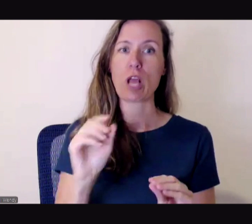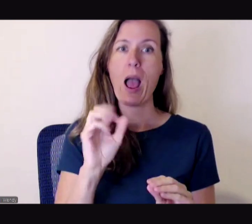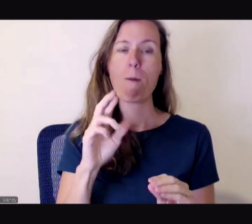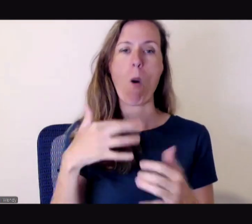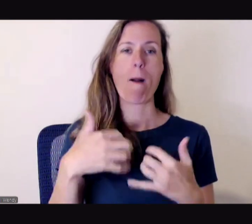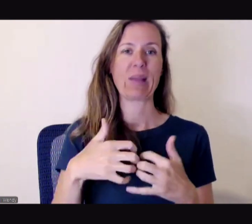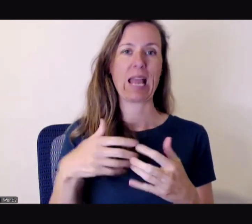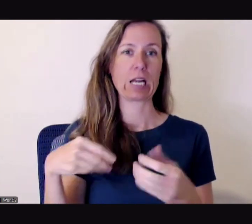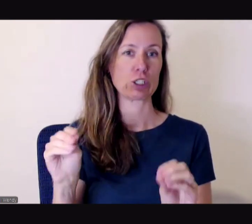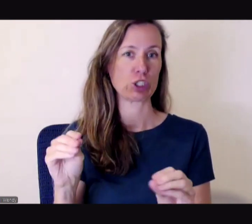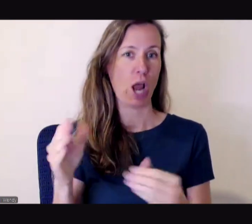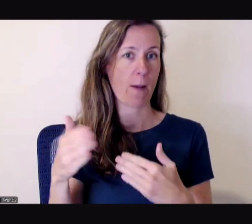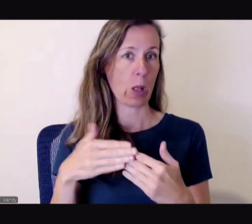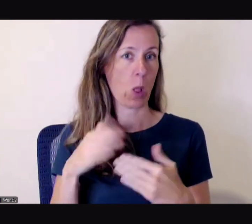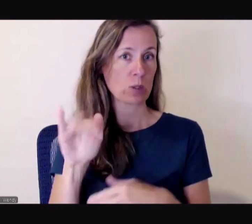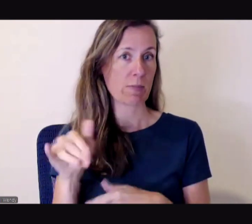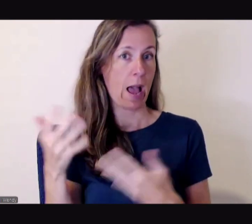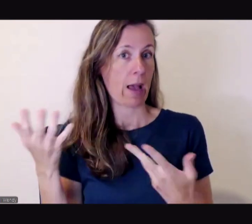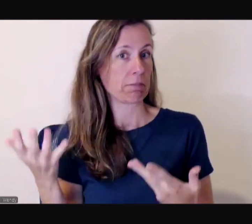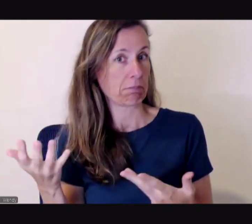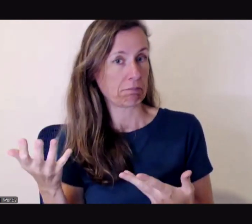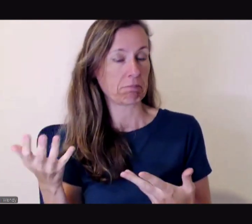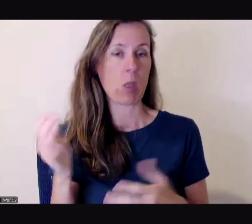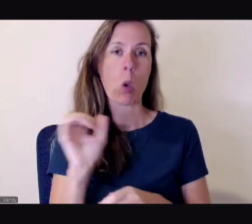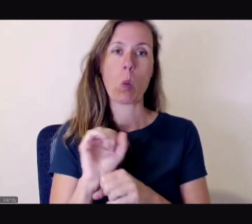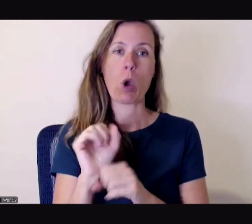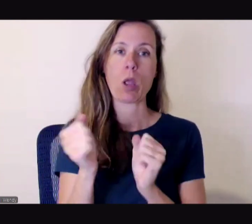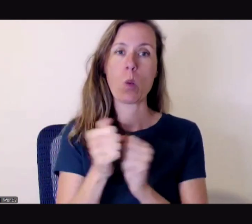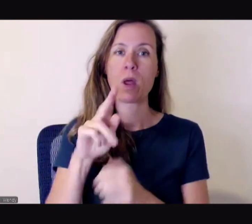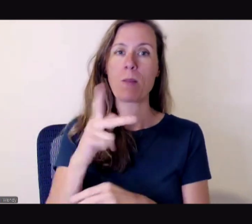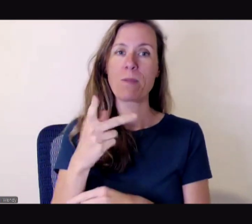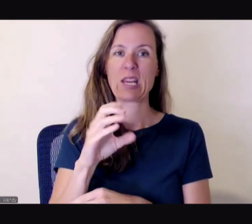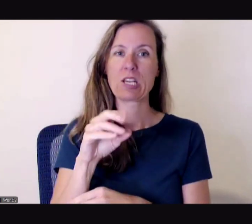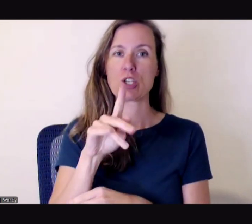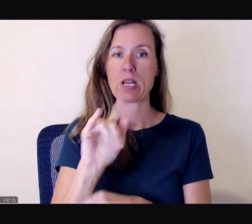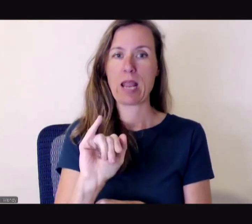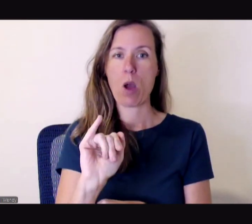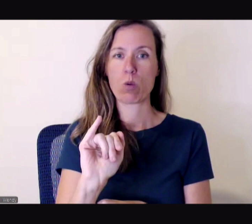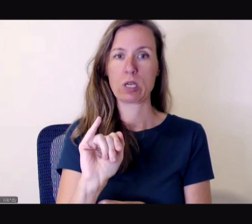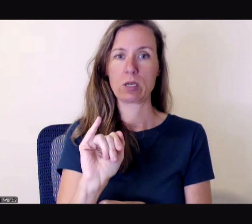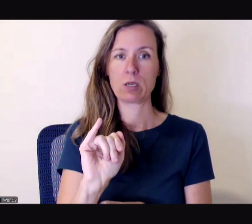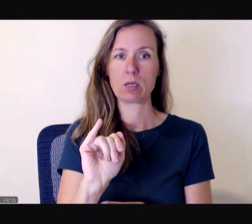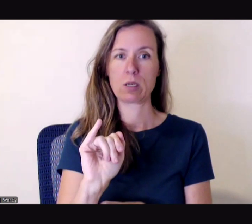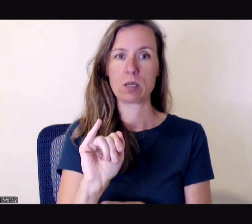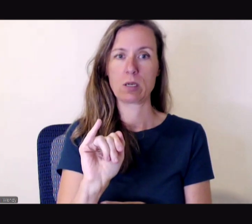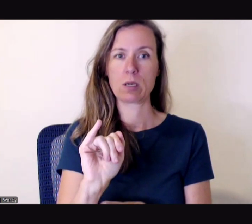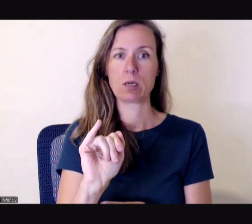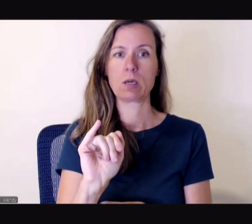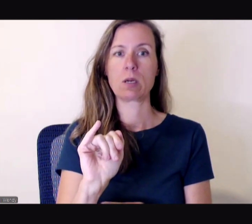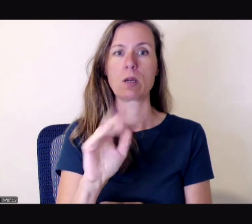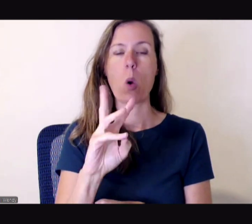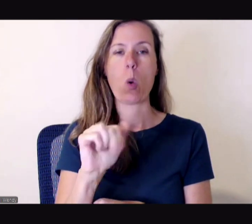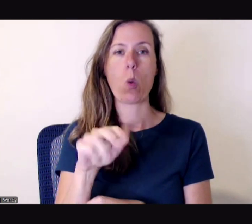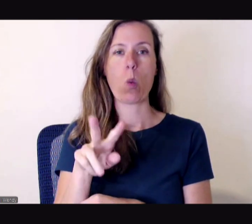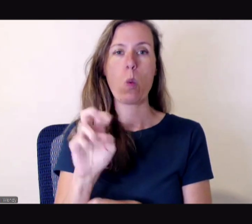fairly close by, and we're working with Prince George's County WAVE auto theft teams,